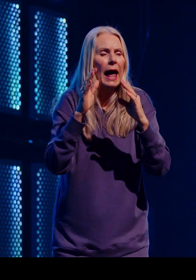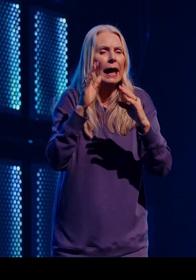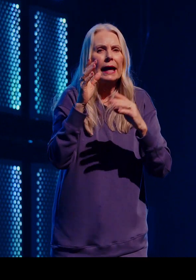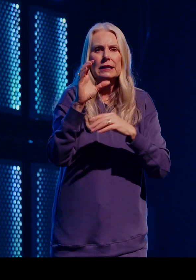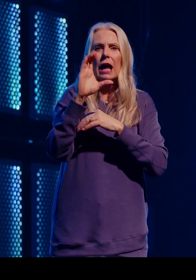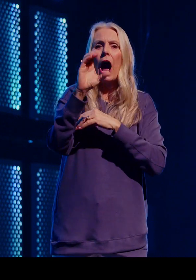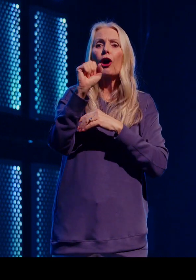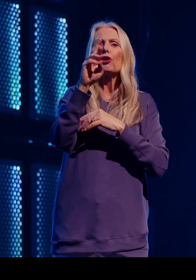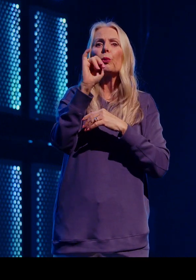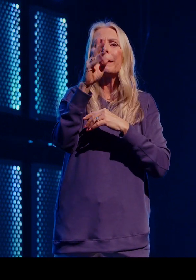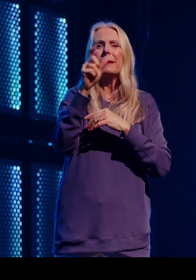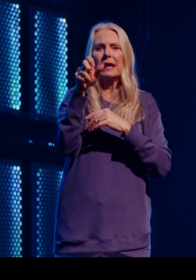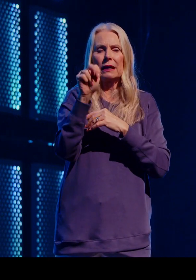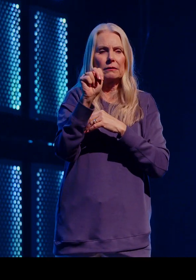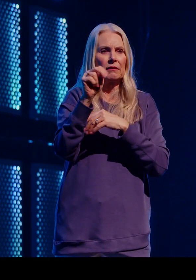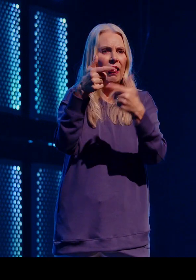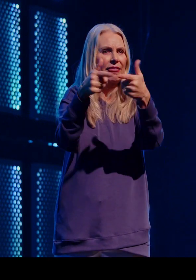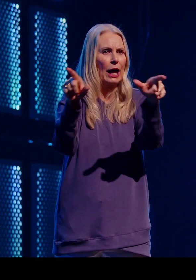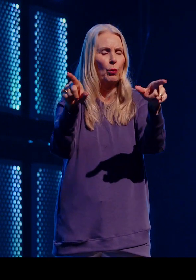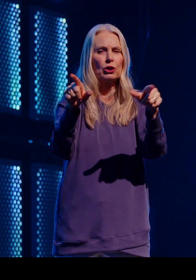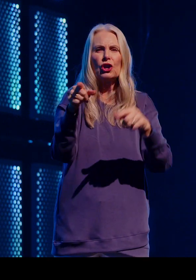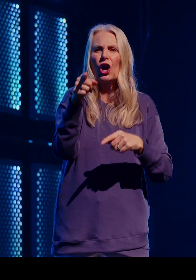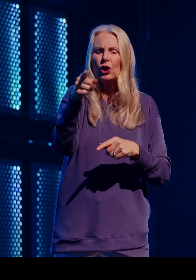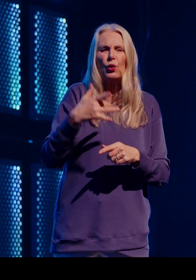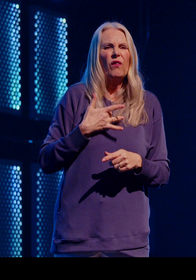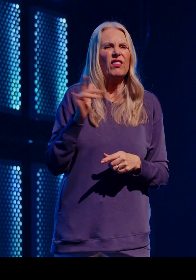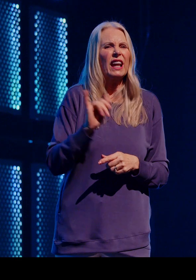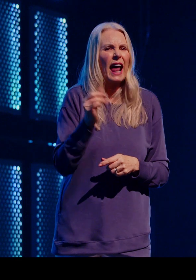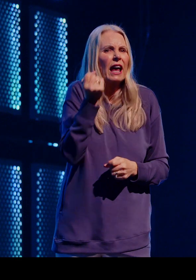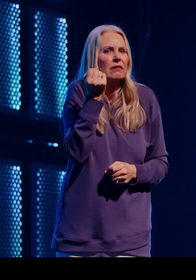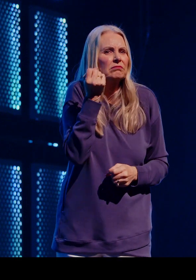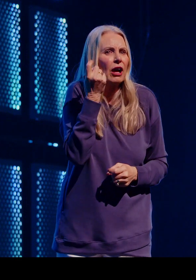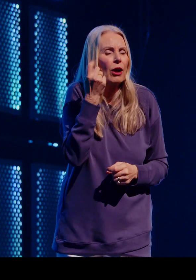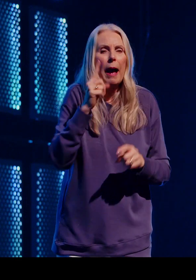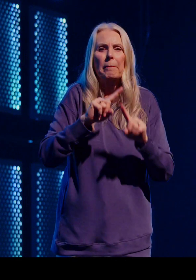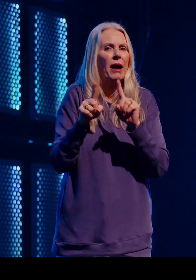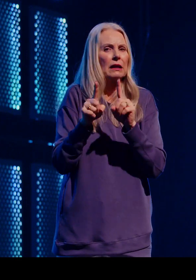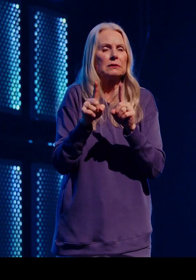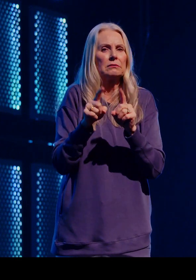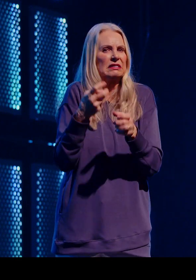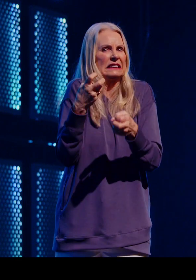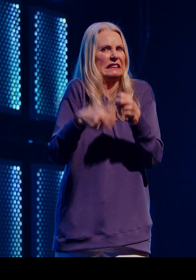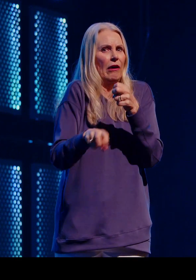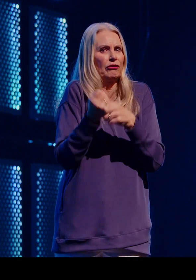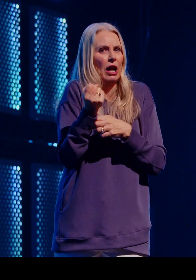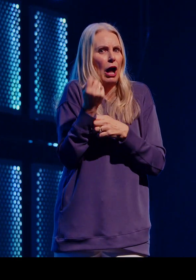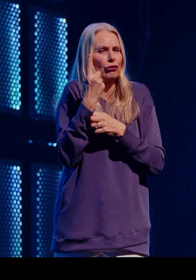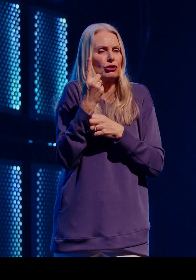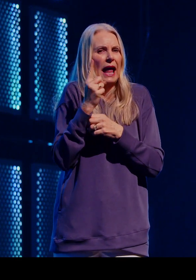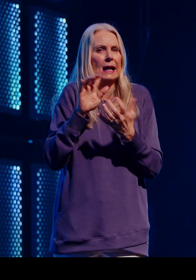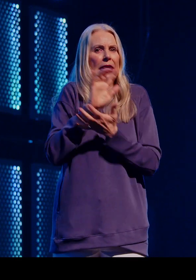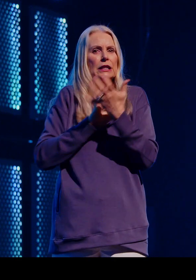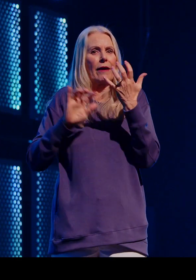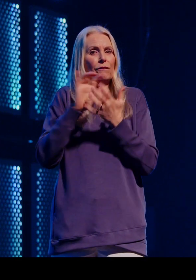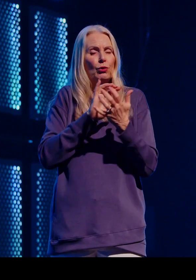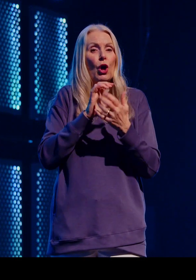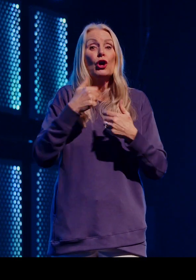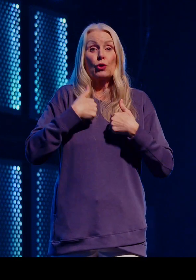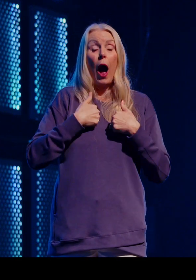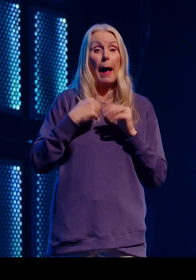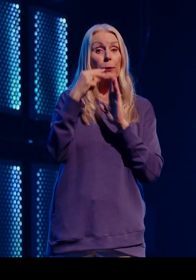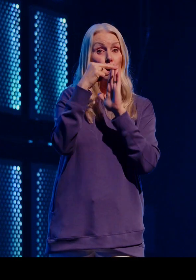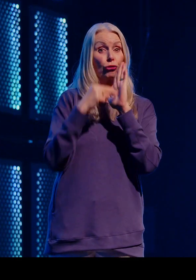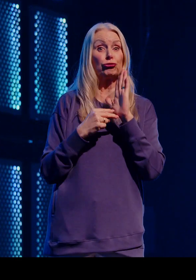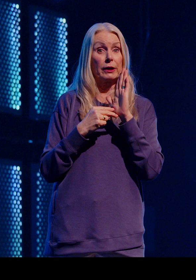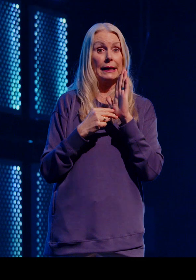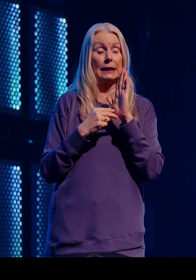speaking their language, you hear this English and you feel like you can understand, but oftentimes it's tough to understand. It's a little confusing. So I'm going to read a passage of